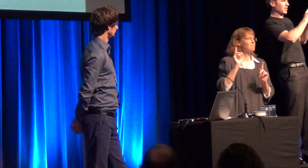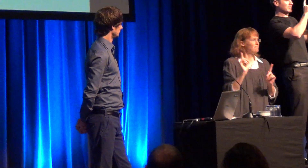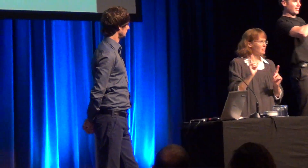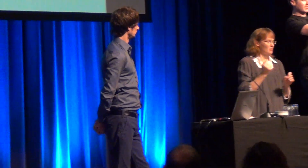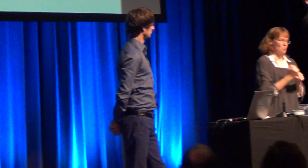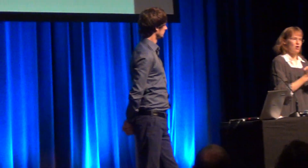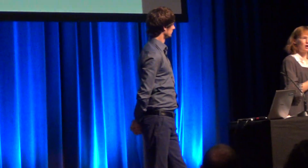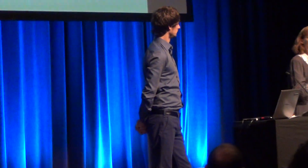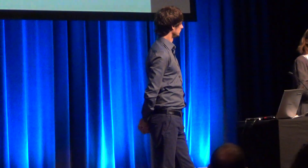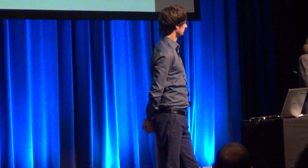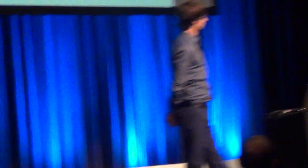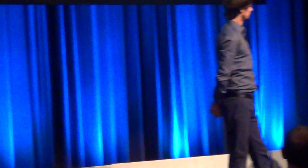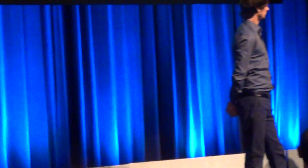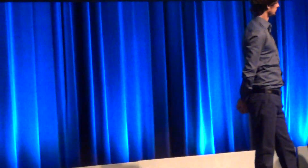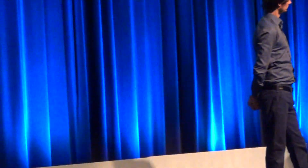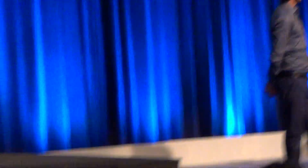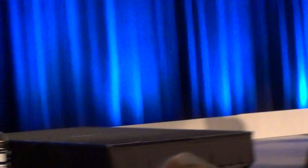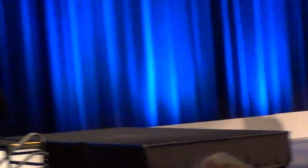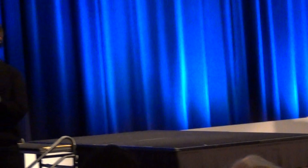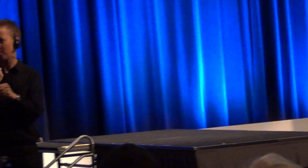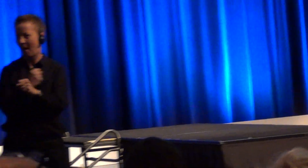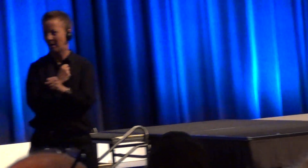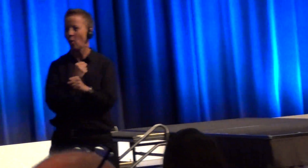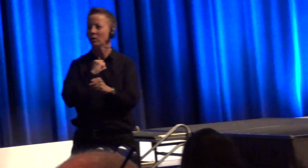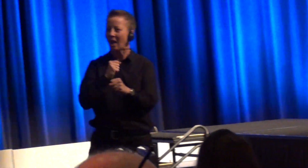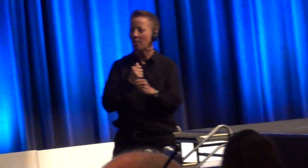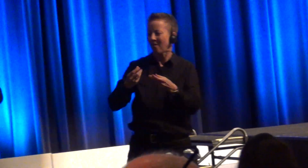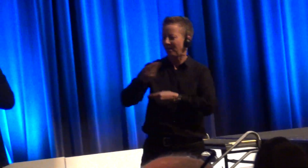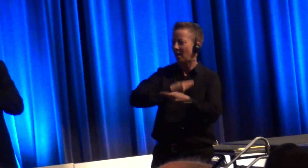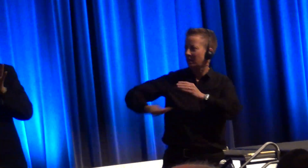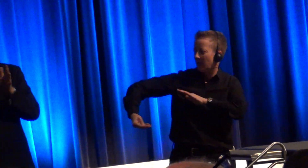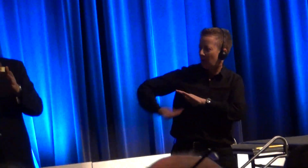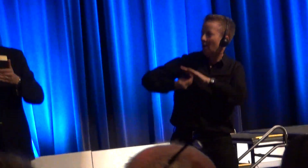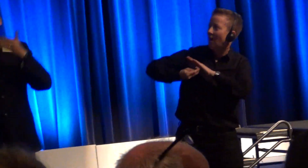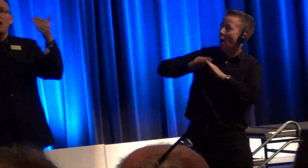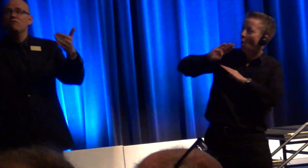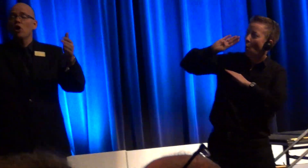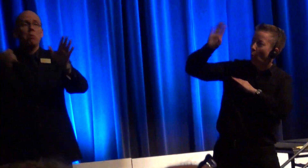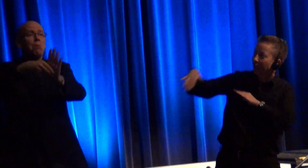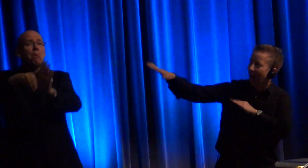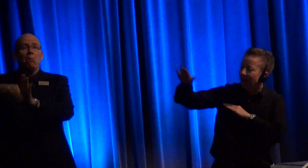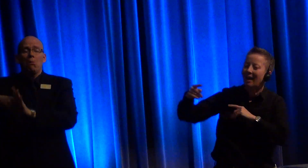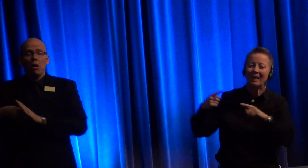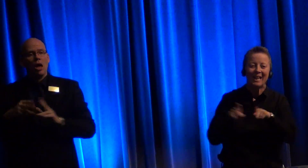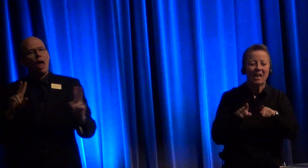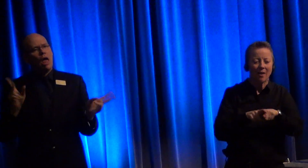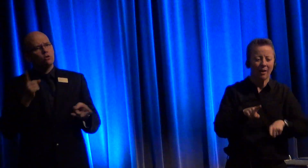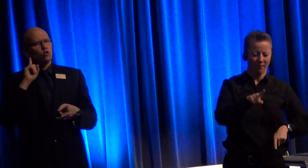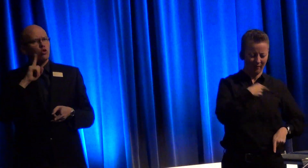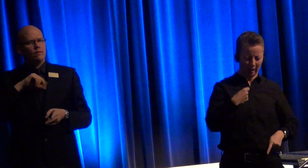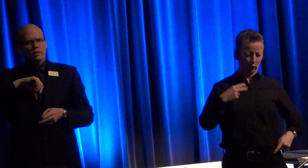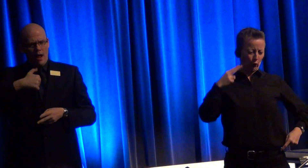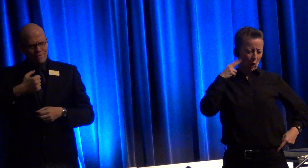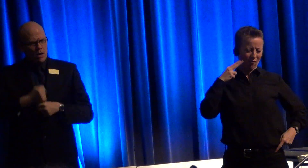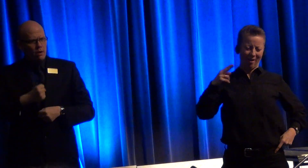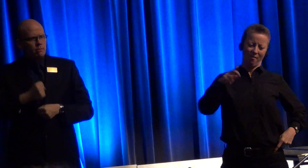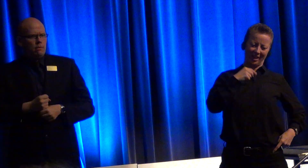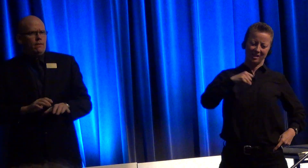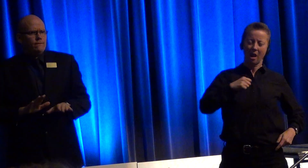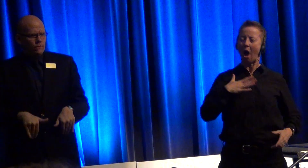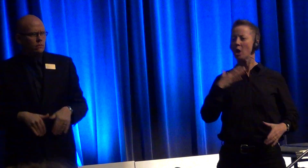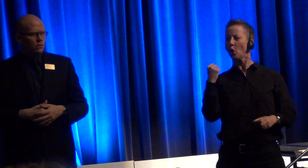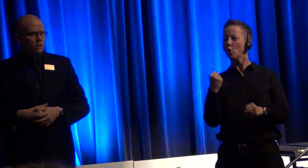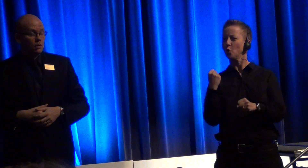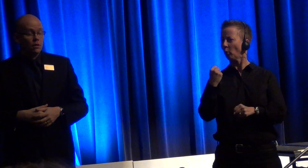And although funding has come from external sources, the work was done by deaf people. And